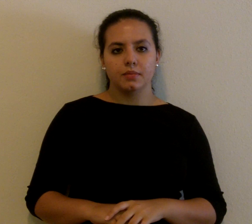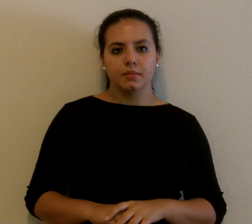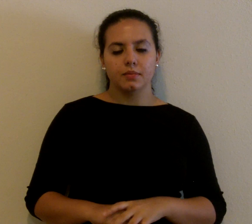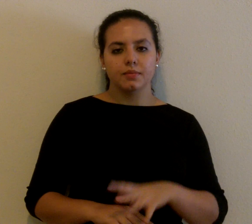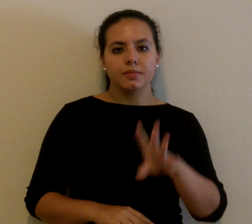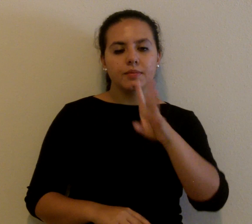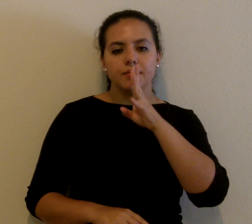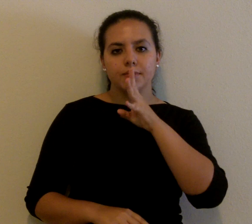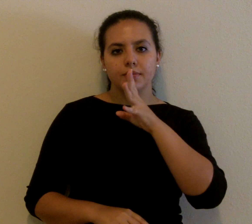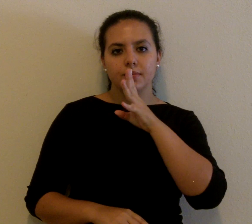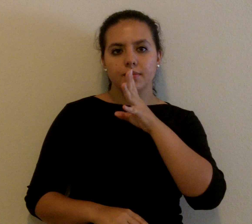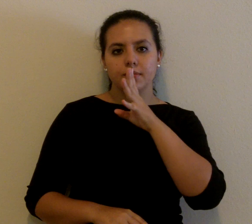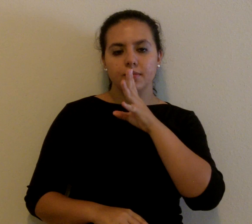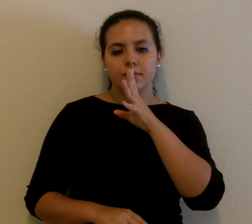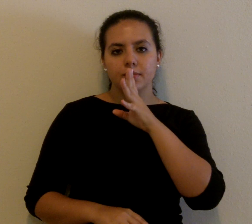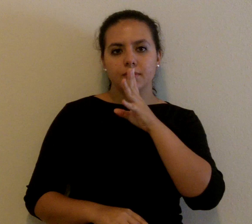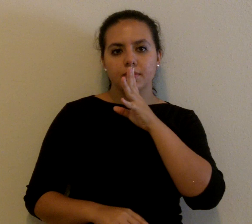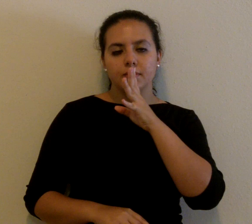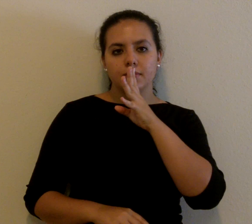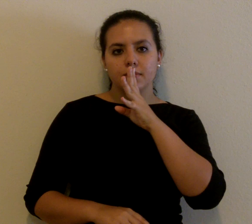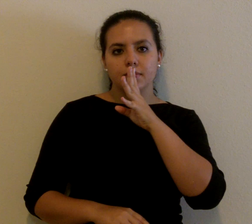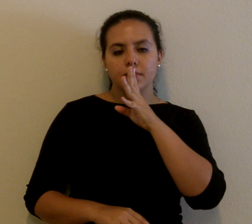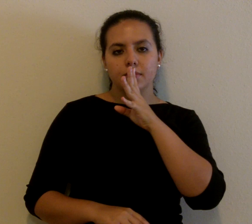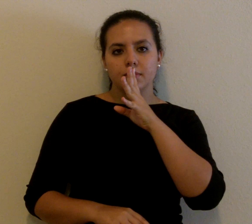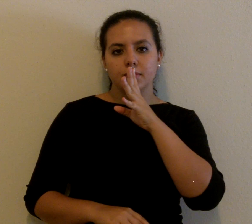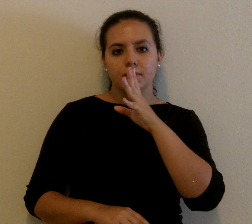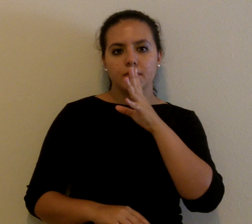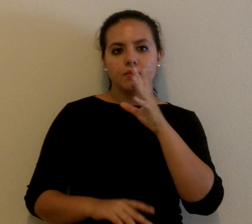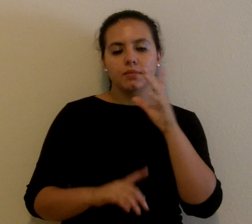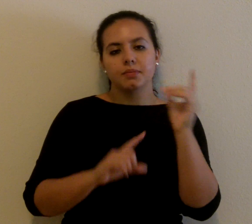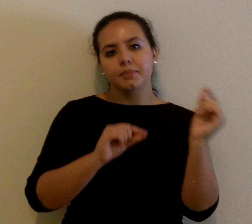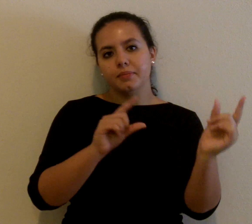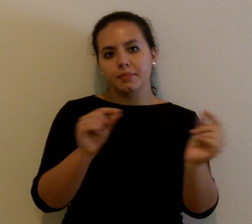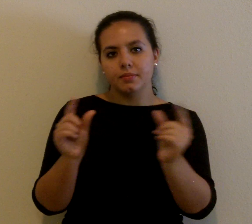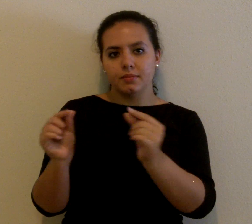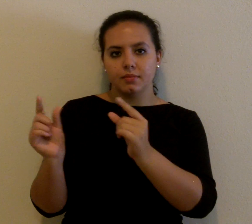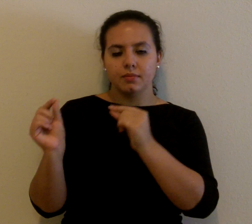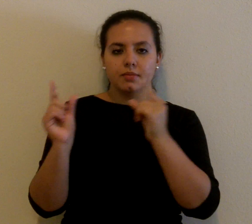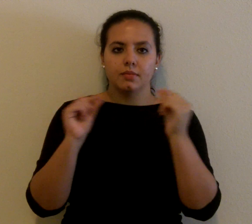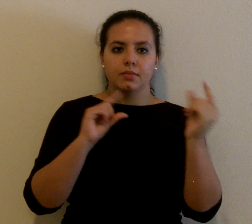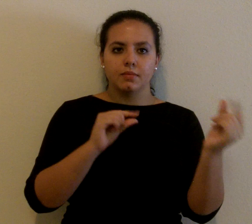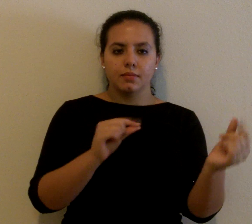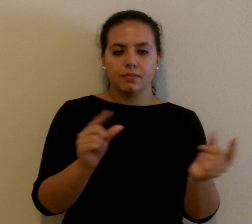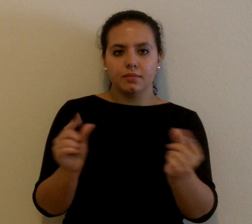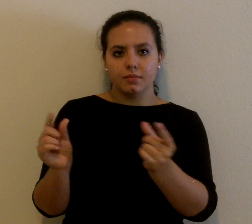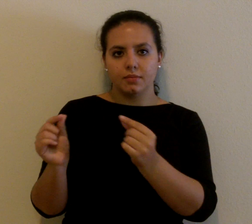Talk. You can talk this way. Then we can talk this way like everybody's talking.